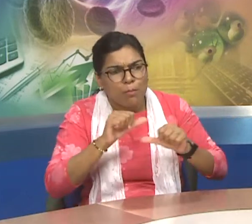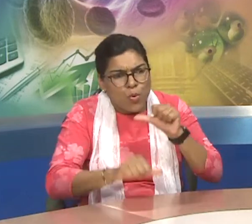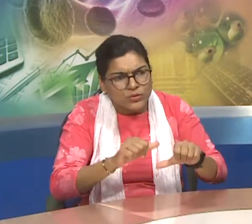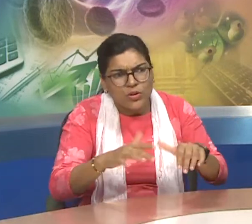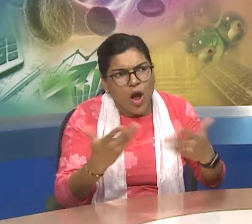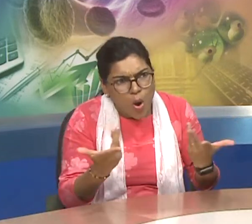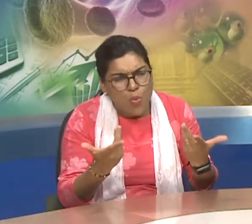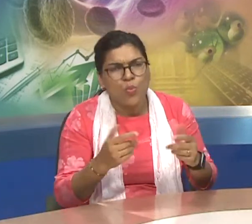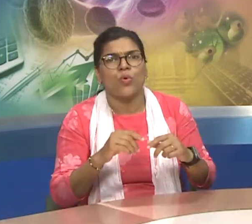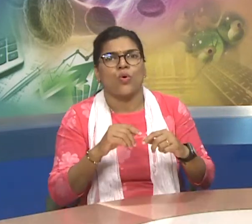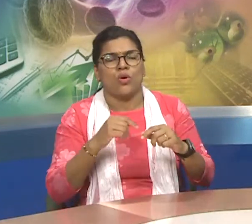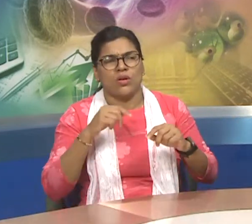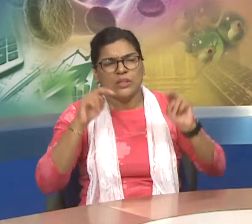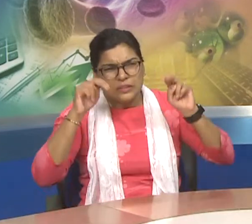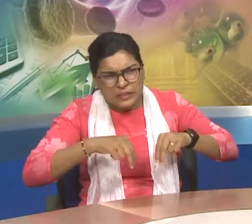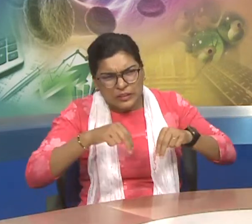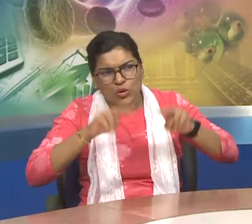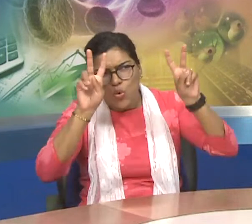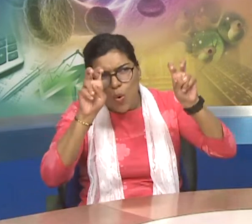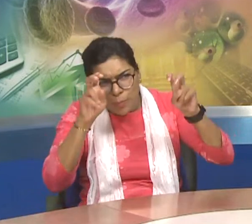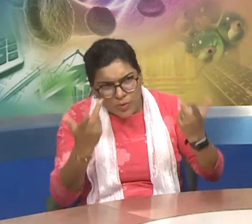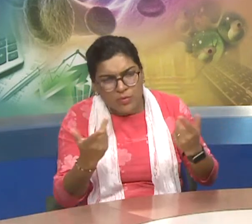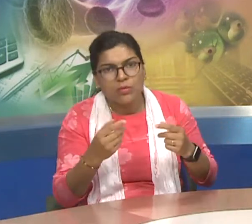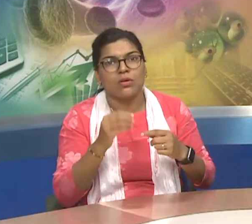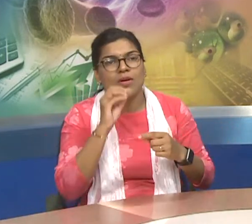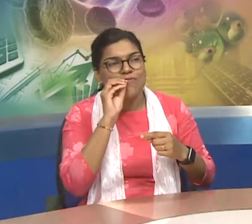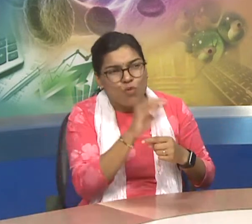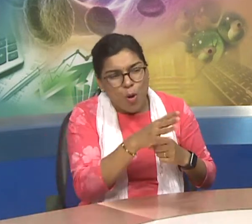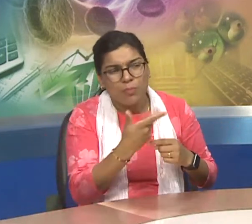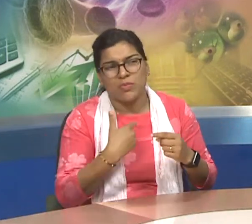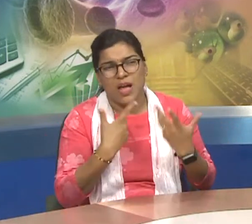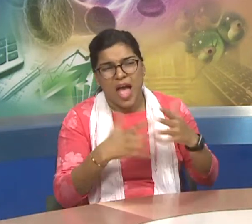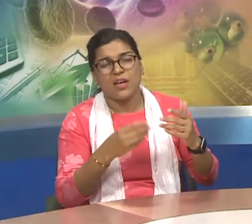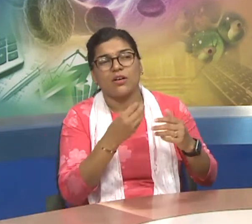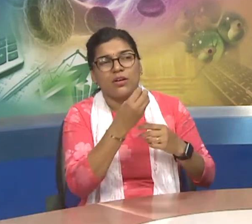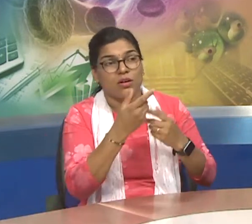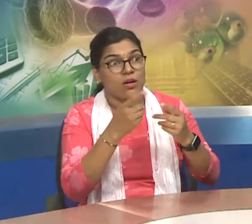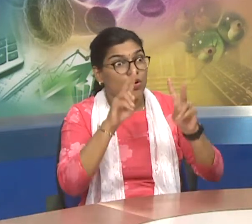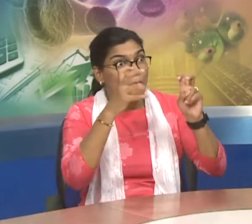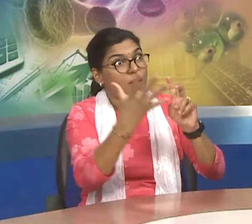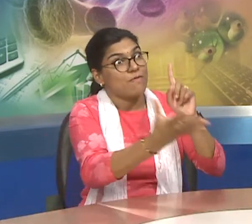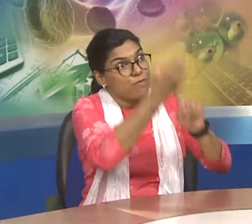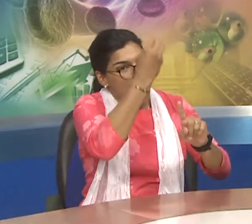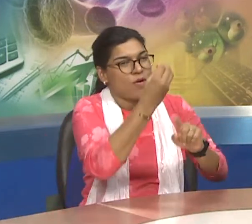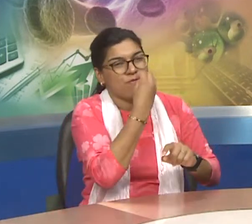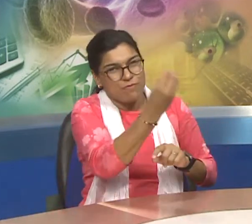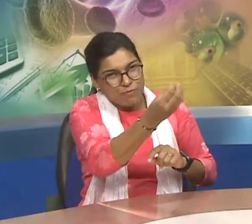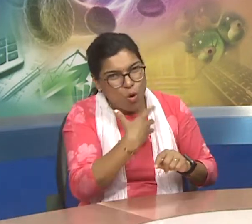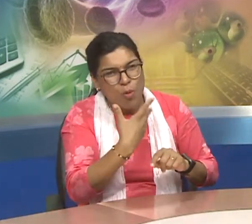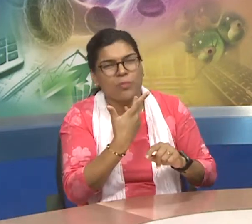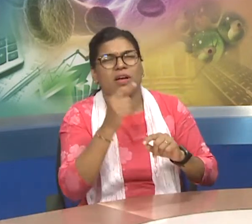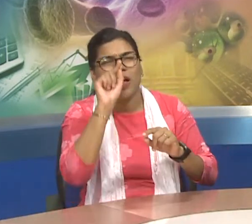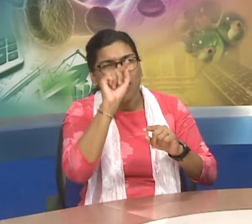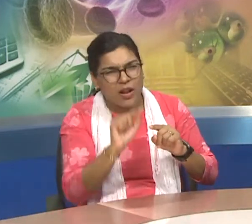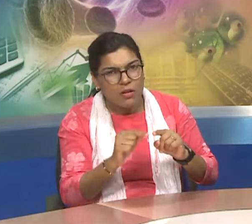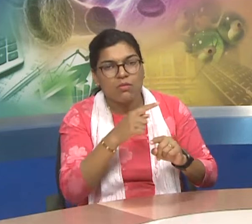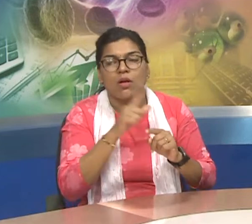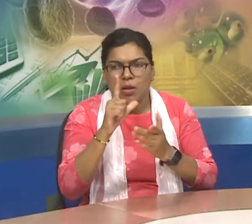We are just reiterating that here. The first important role is to serve as a local center of information